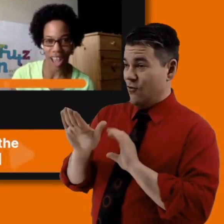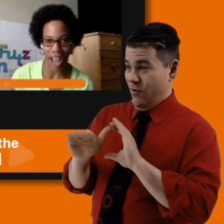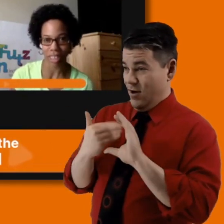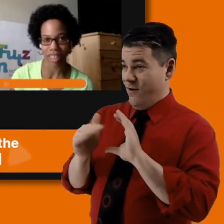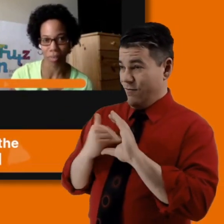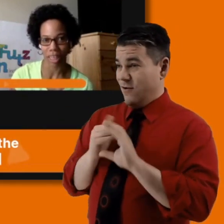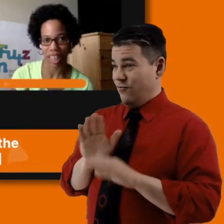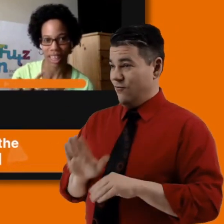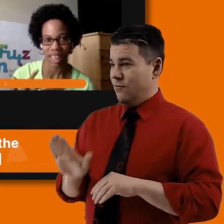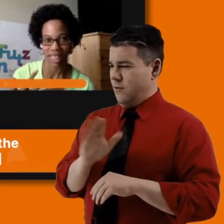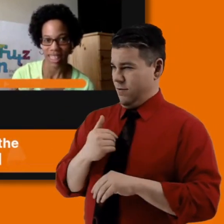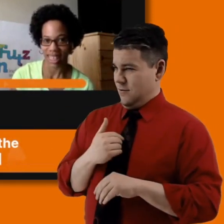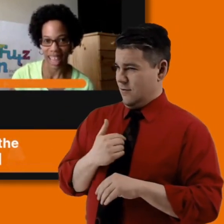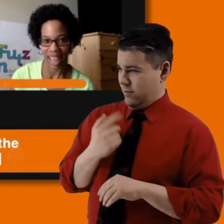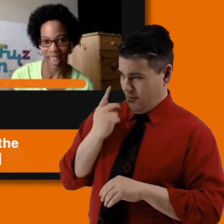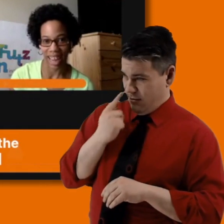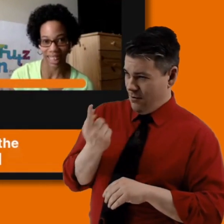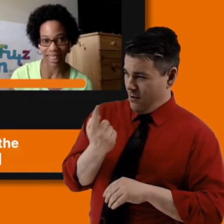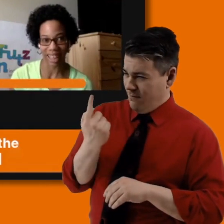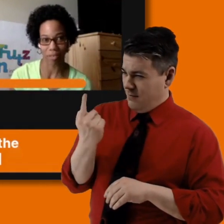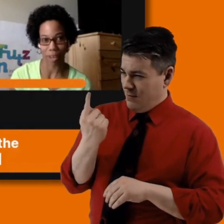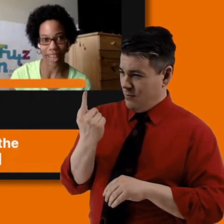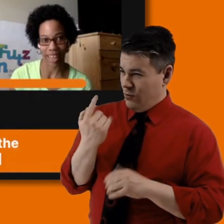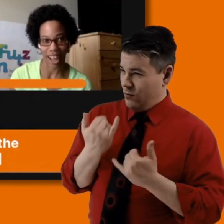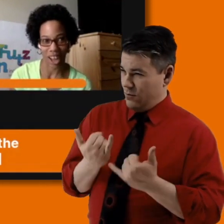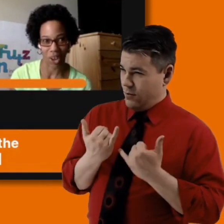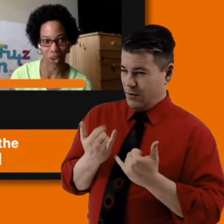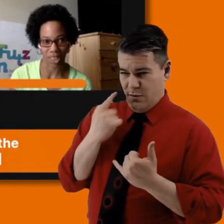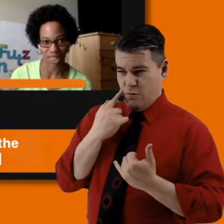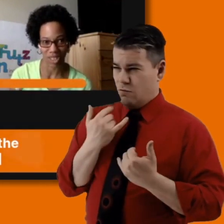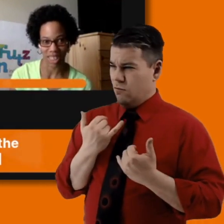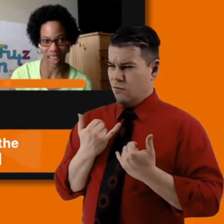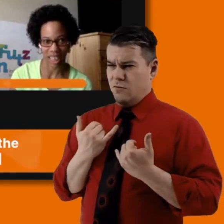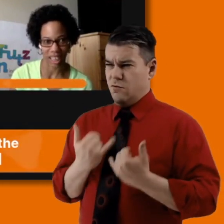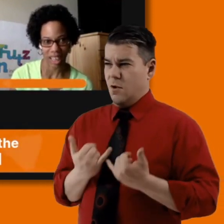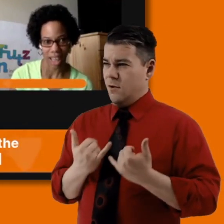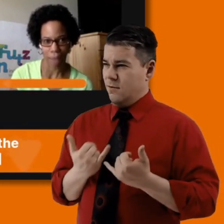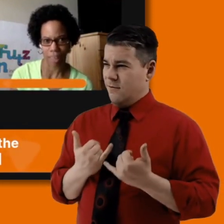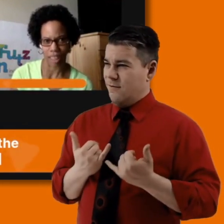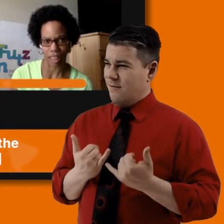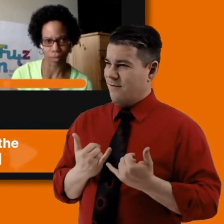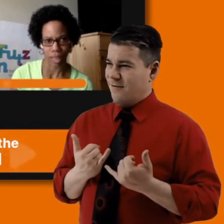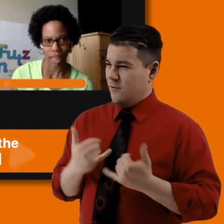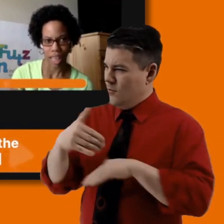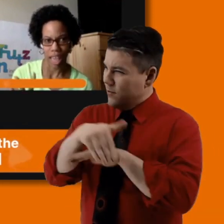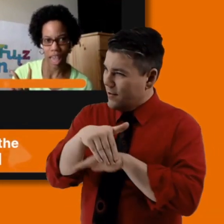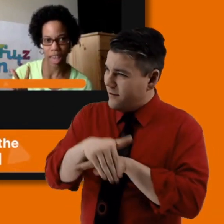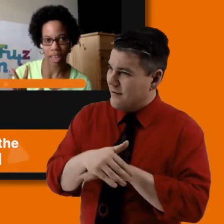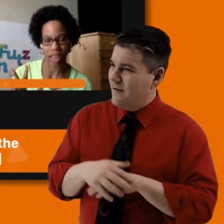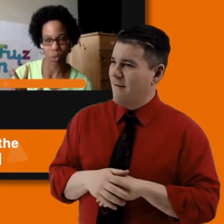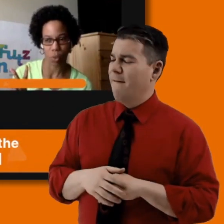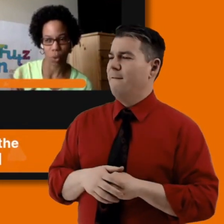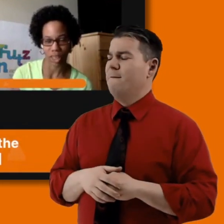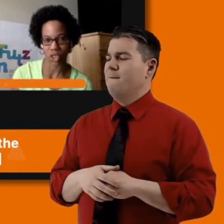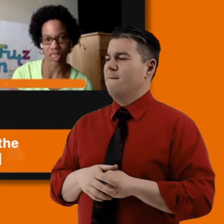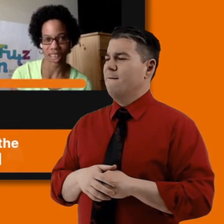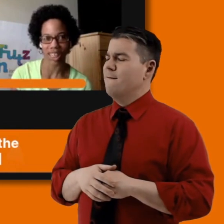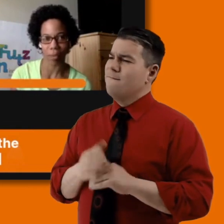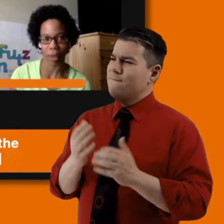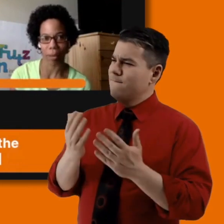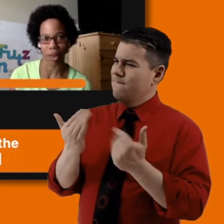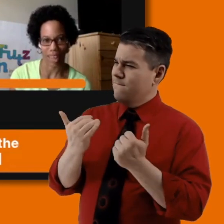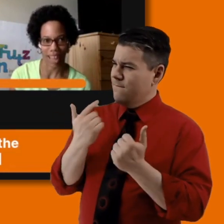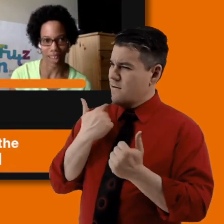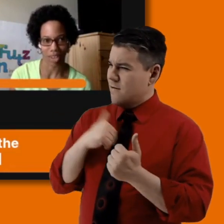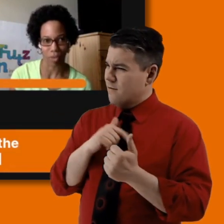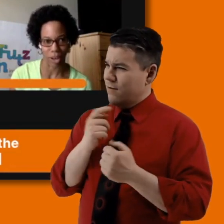that you're having something today, and I think that right now, so tonight, I believe. And could you tell us